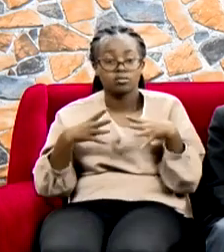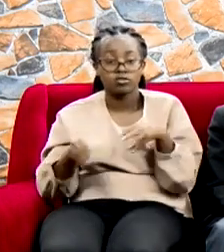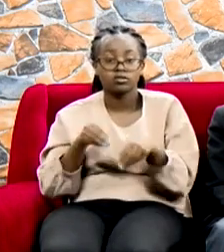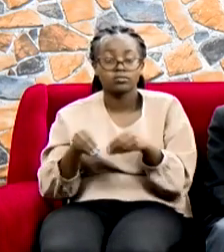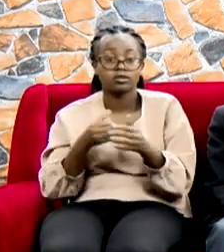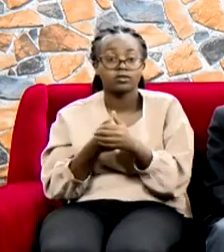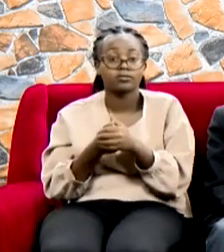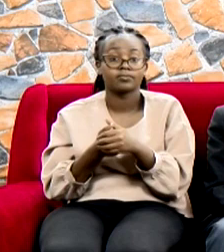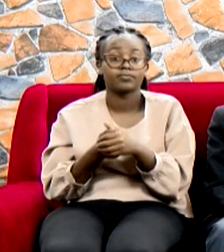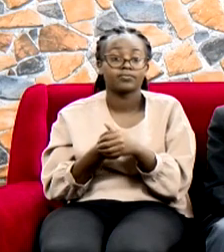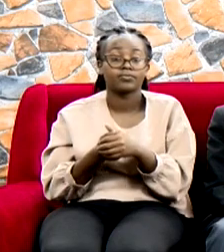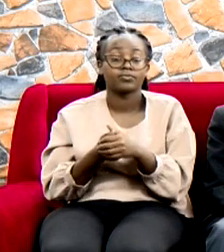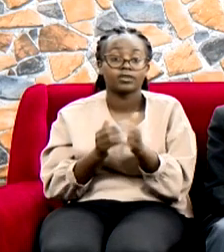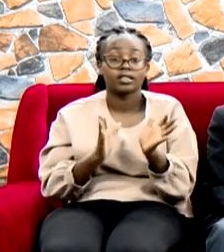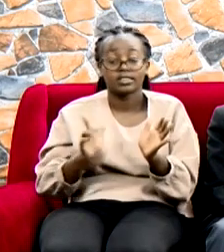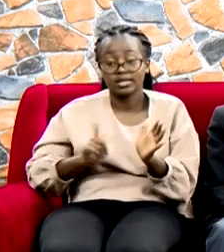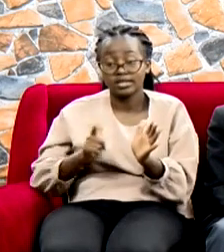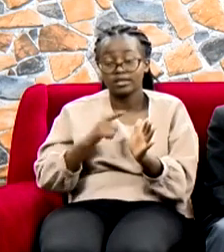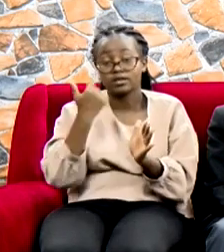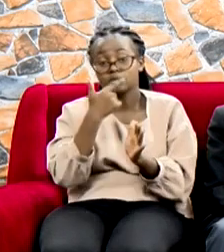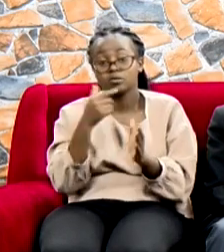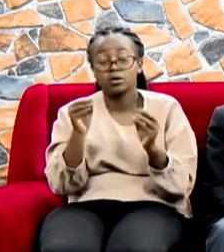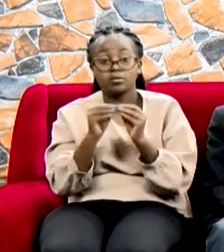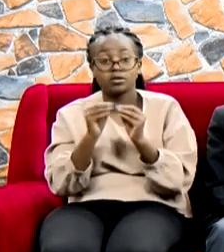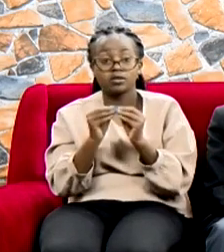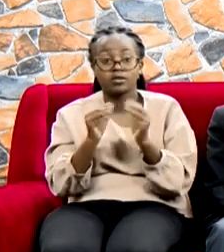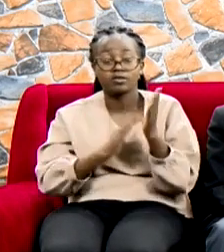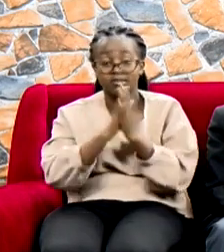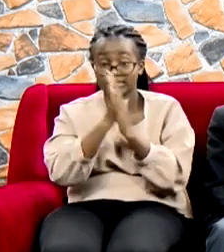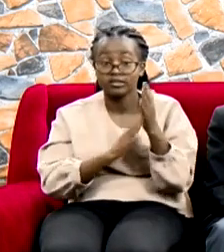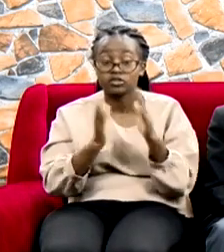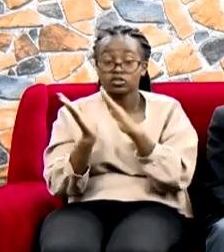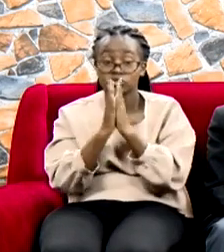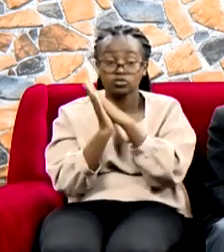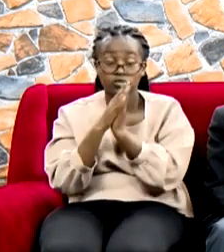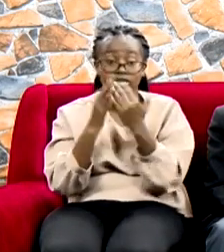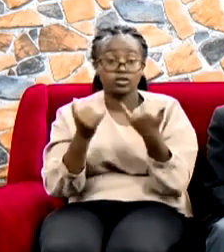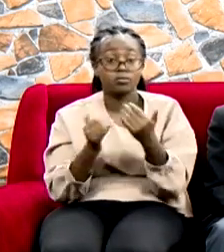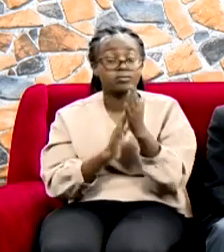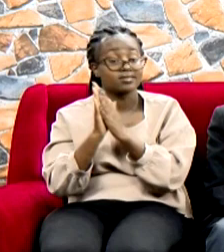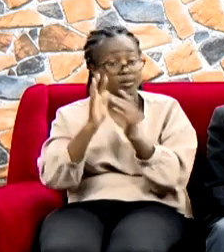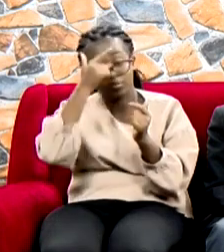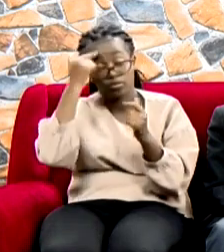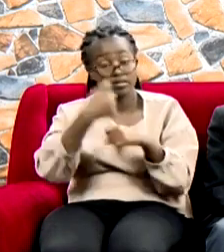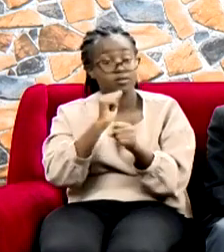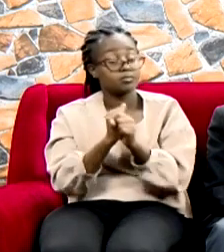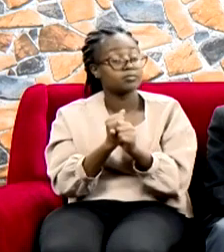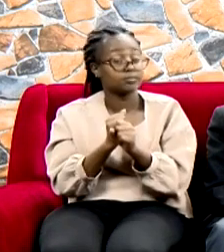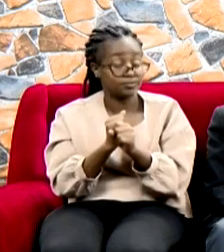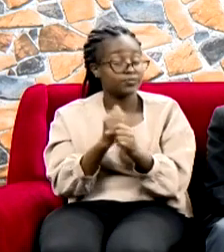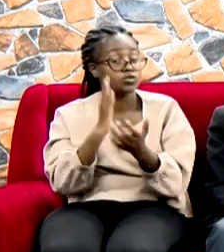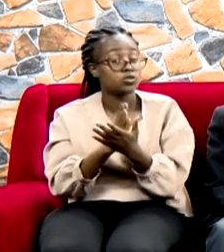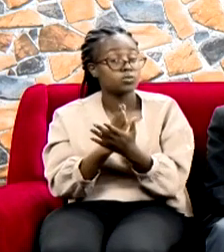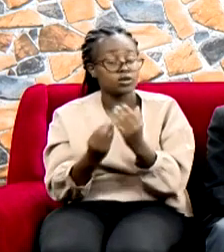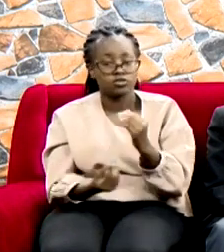with disability. And the lady who I met has a very interesting story. Now, I'm interested because that makes sense. Because